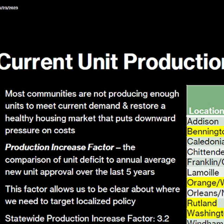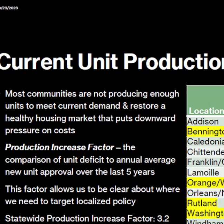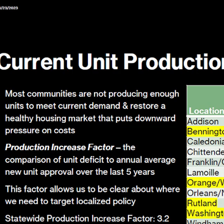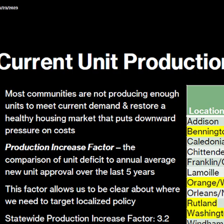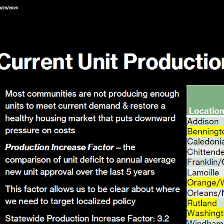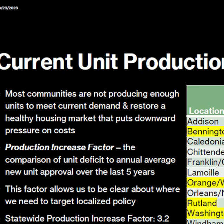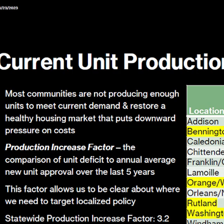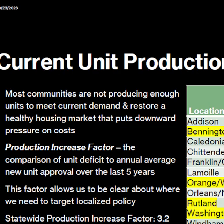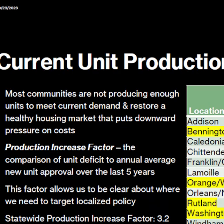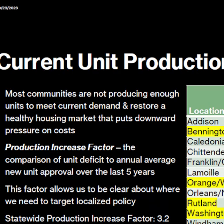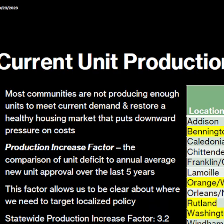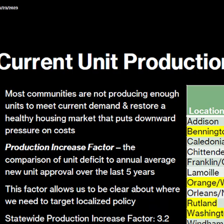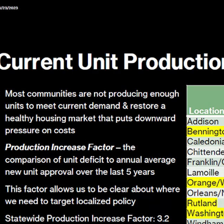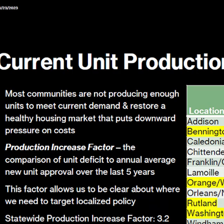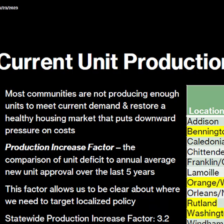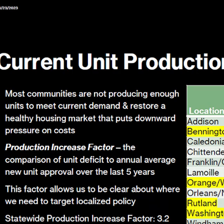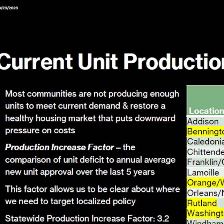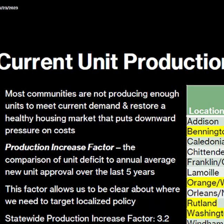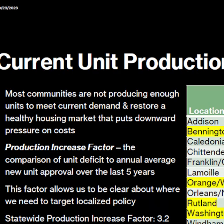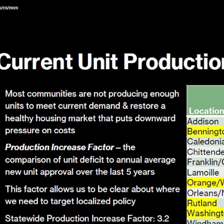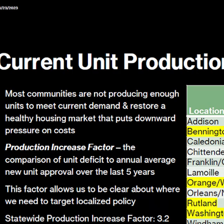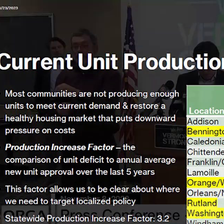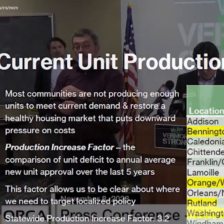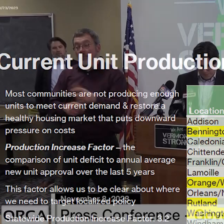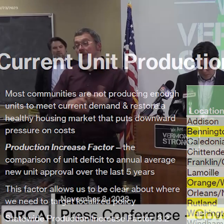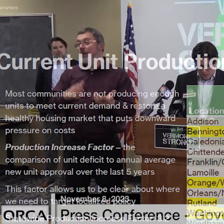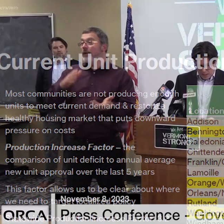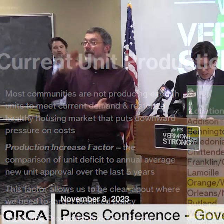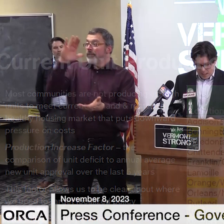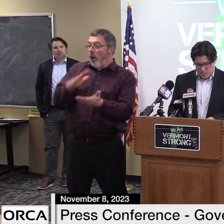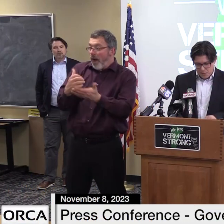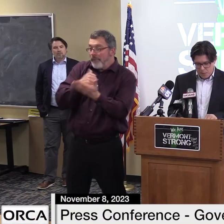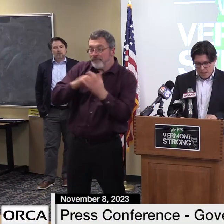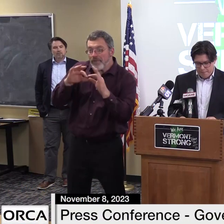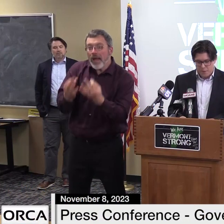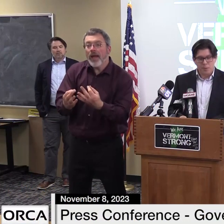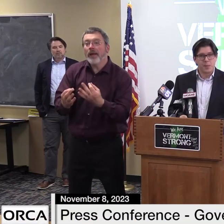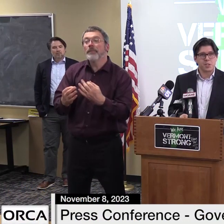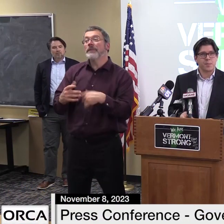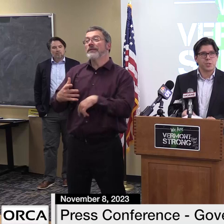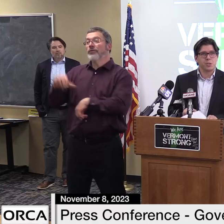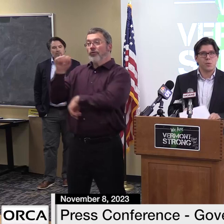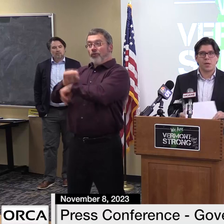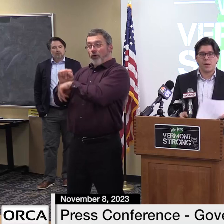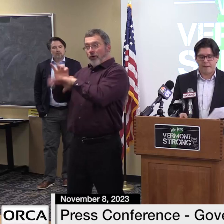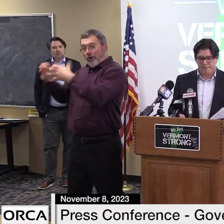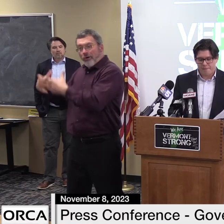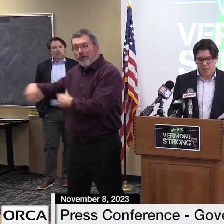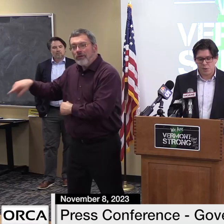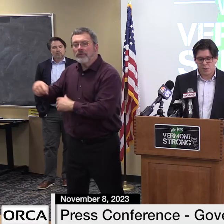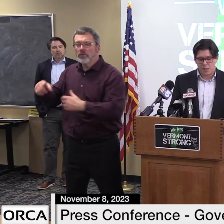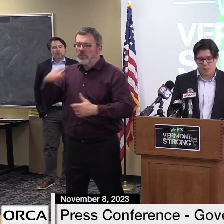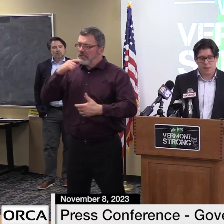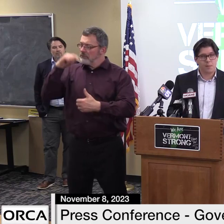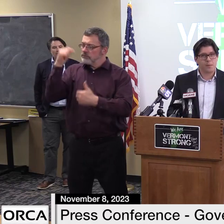for entry-level families, and expanding the workforce. As we await a firmer budget picture, we don't